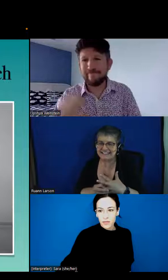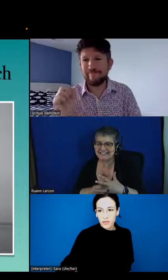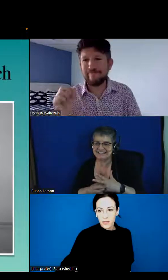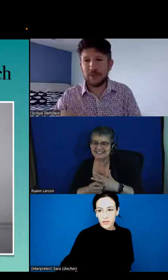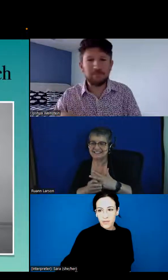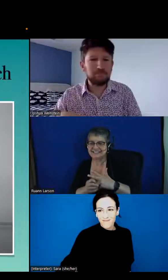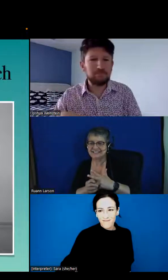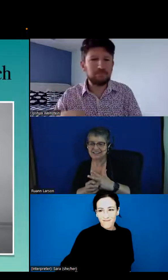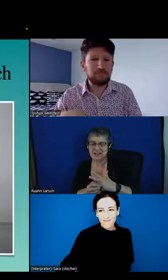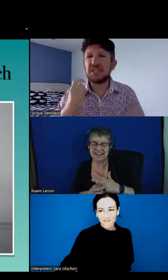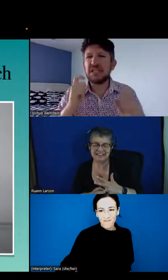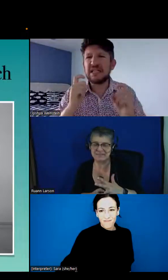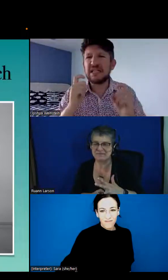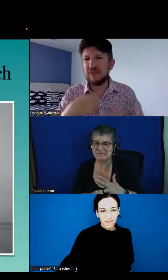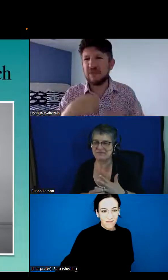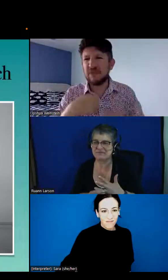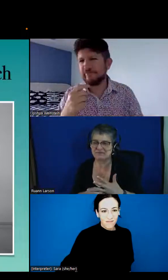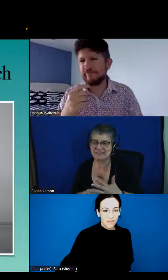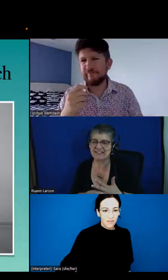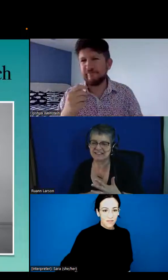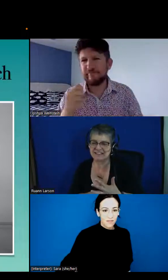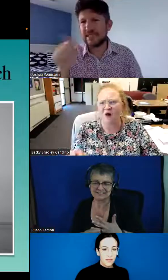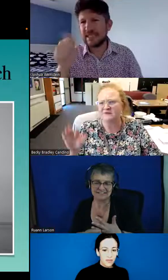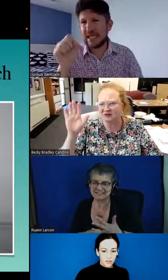Ah, okay.